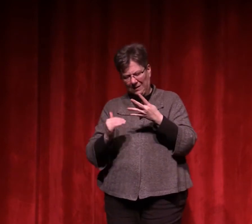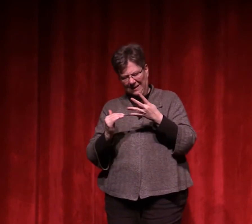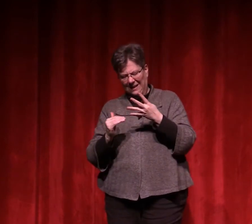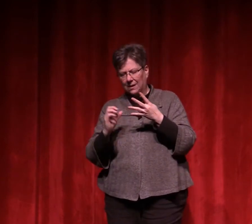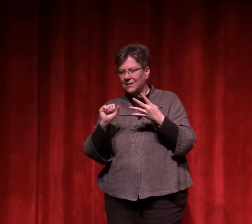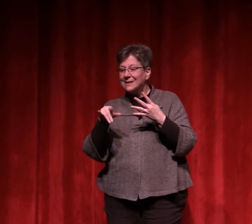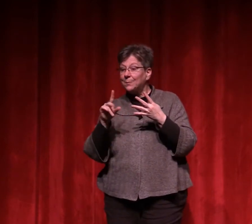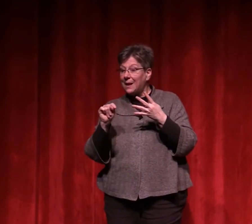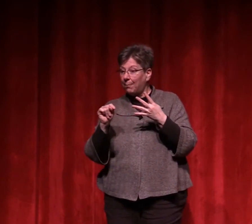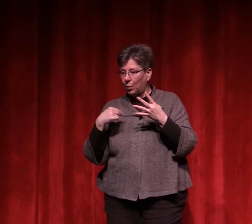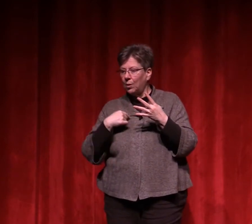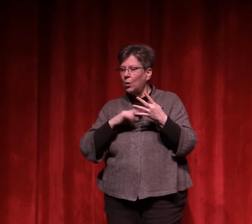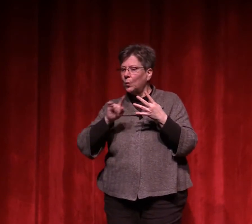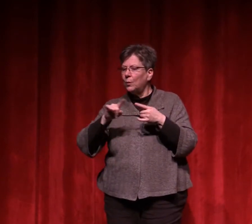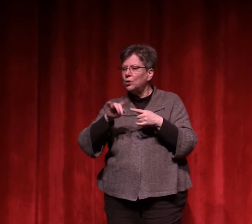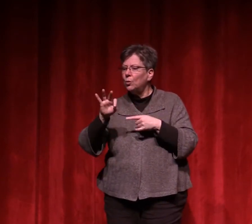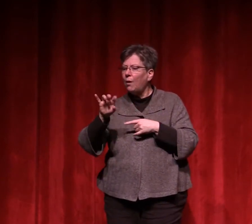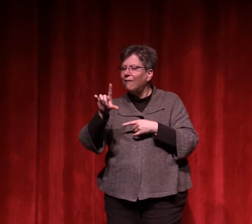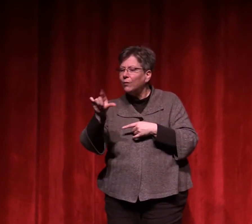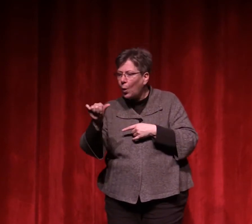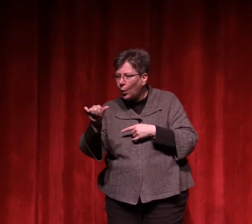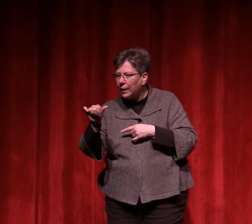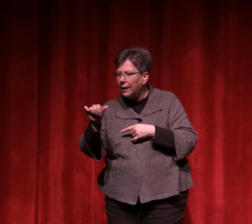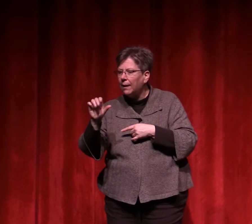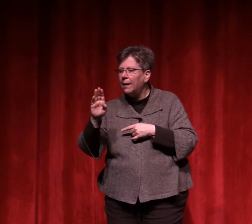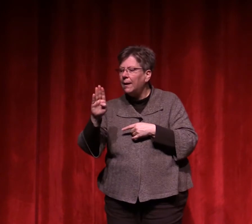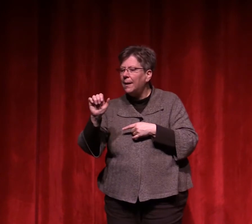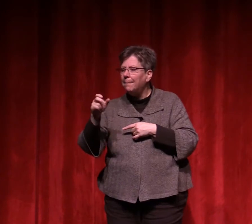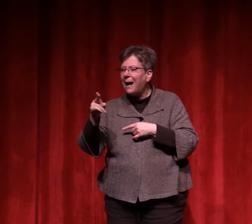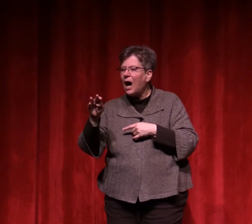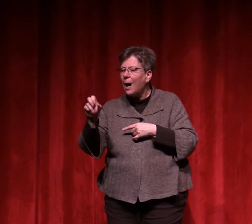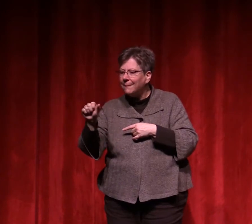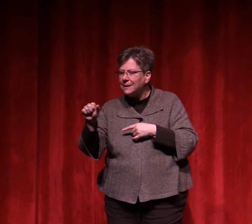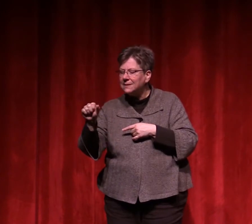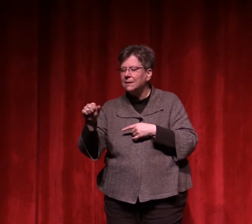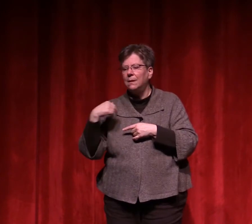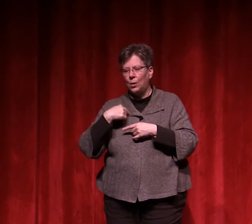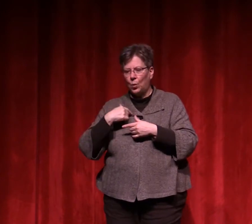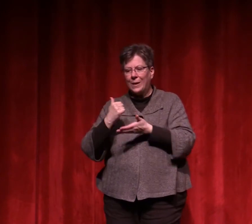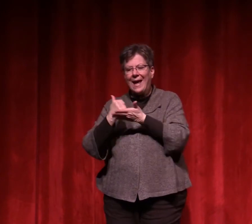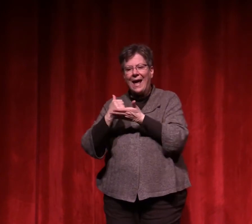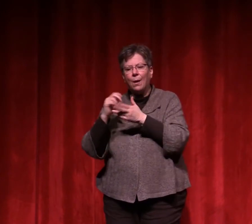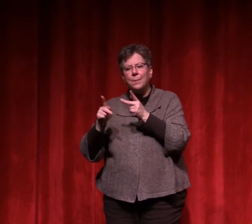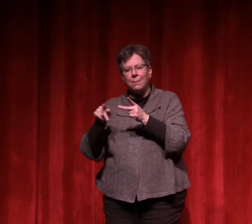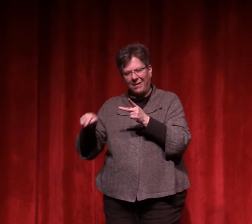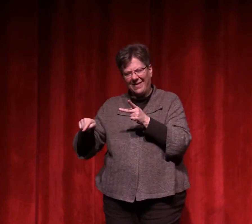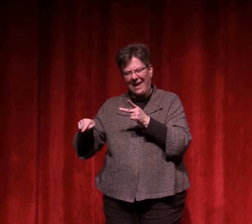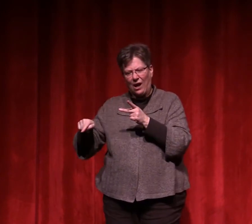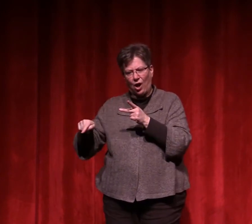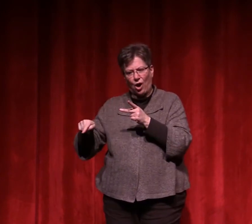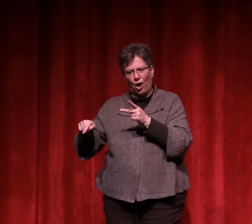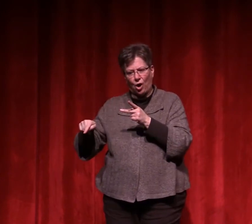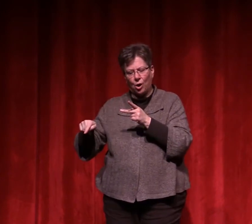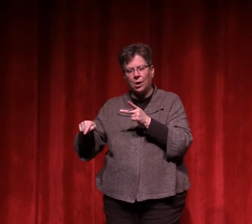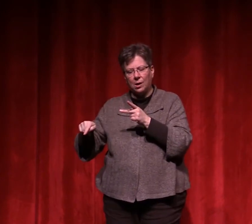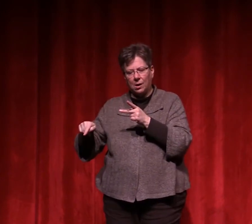we were able to go to Florida and the Bahamas to do what the plane was built for and help out the folks that were